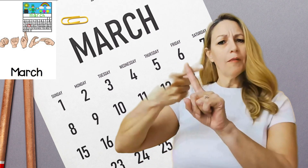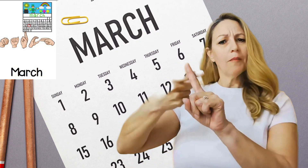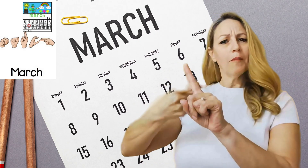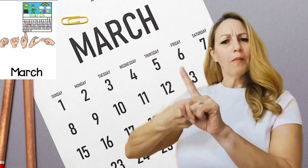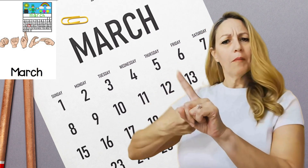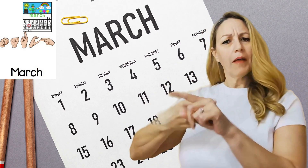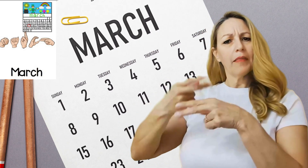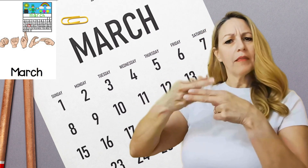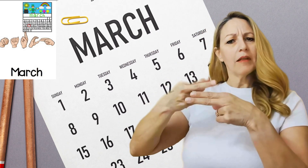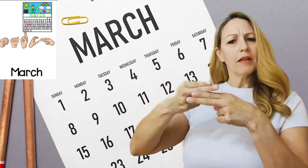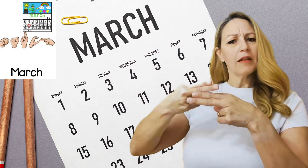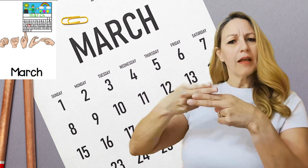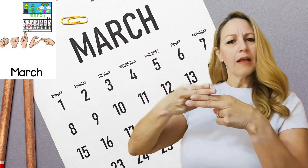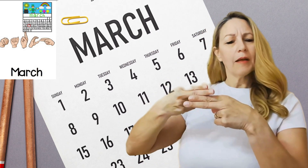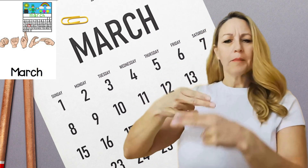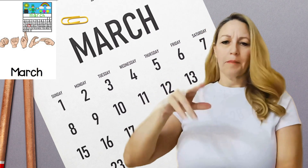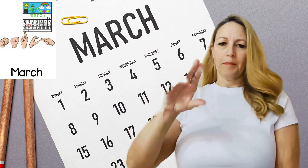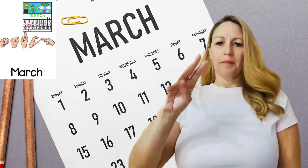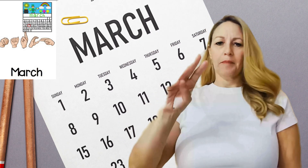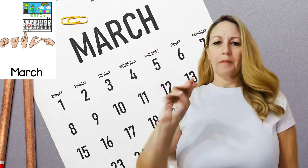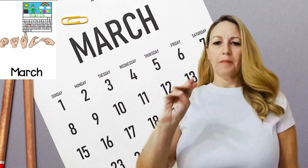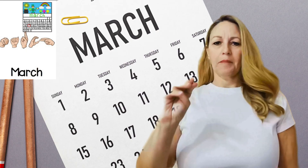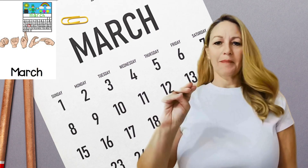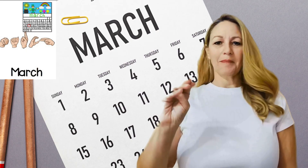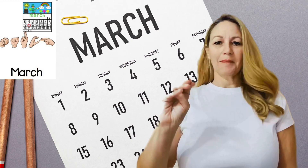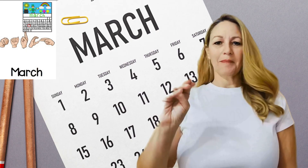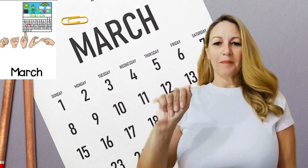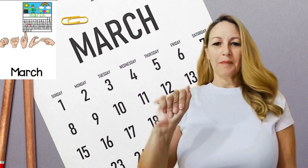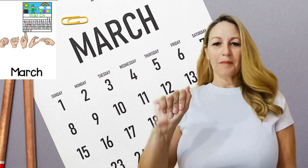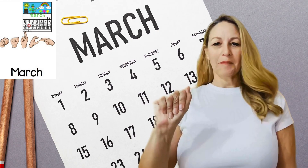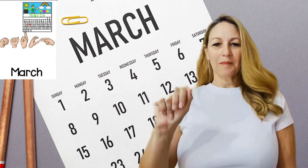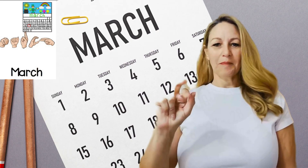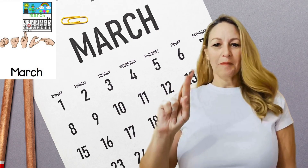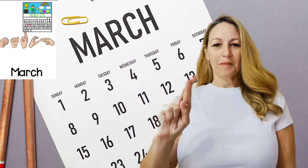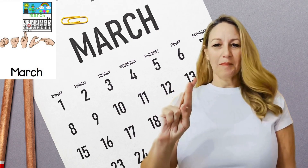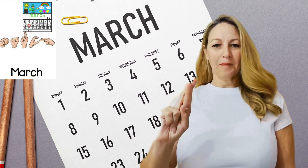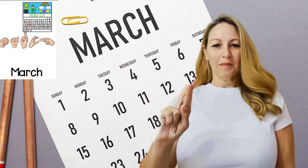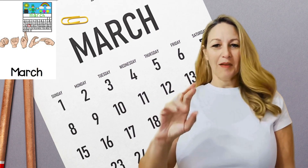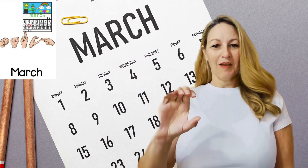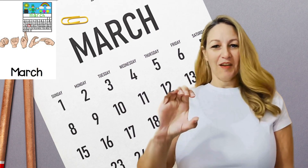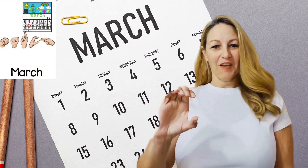March. Name of the month is March.